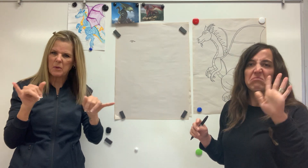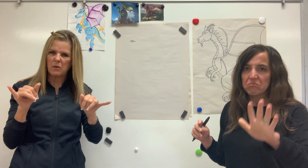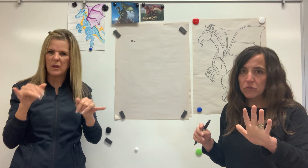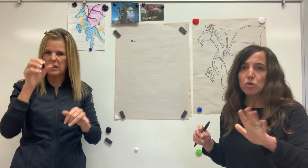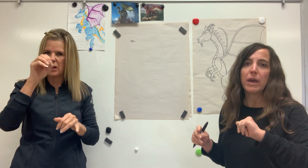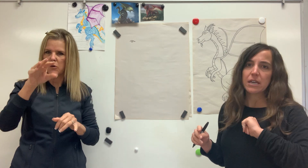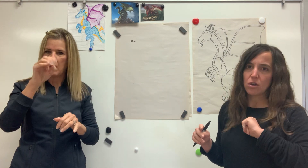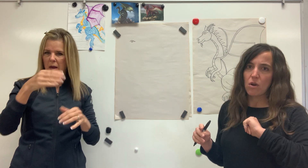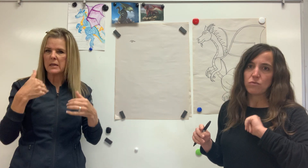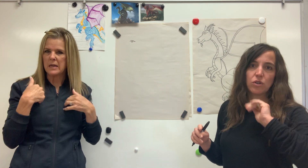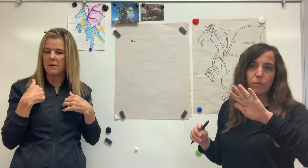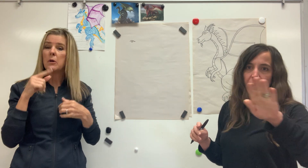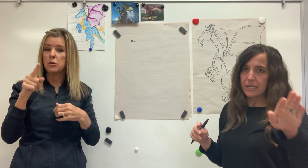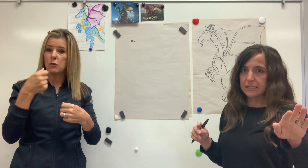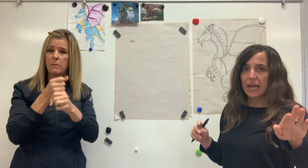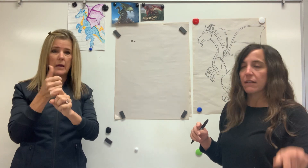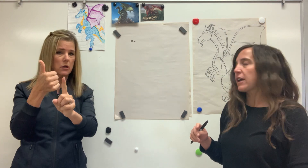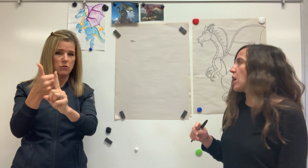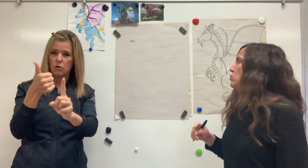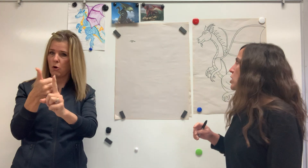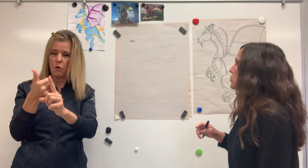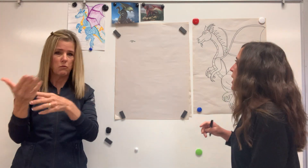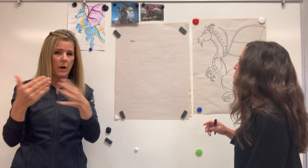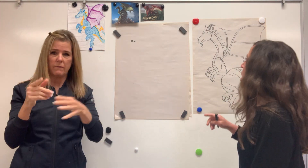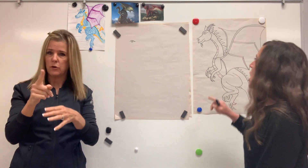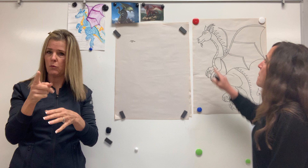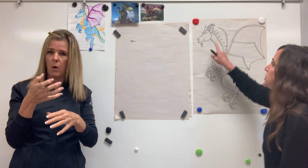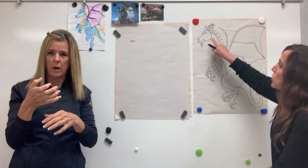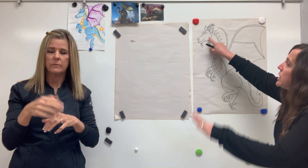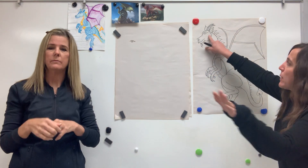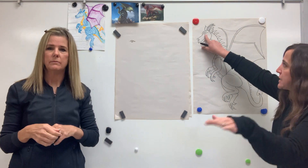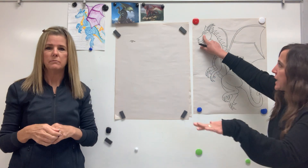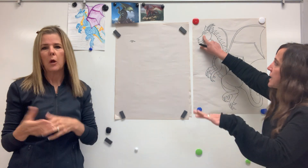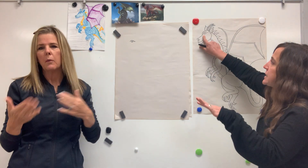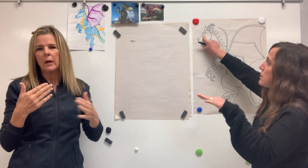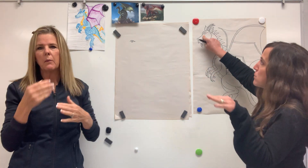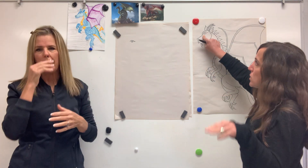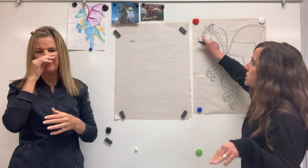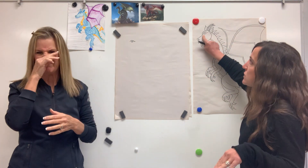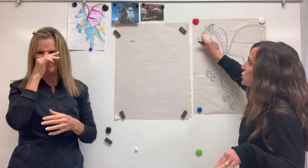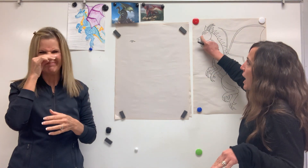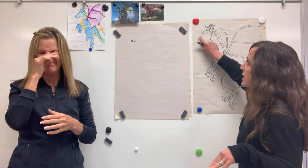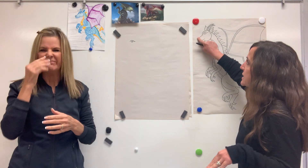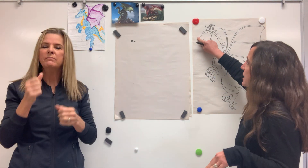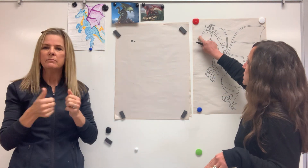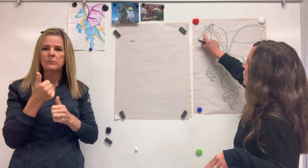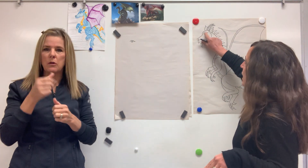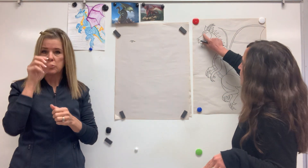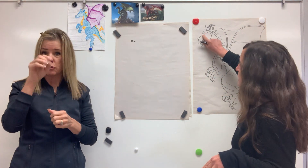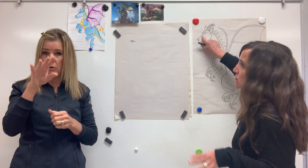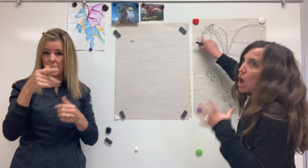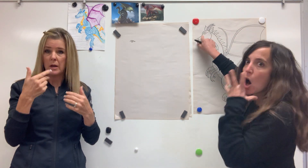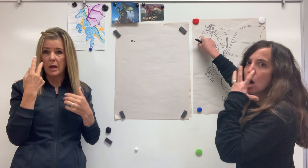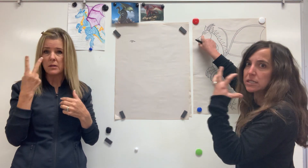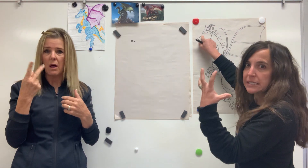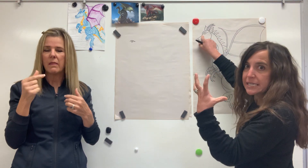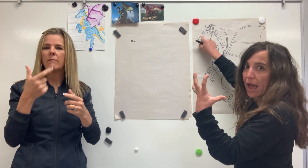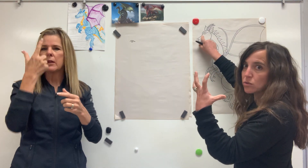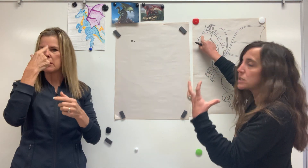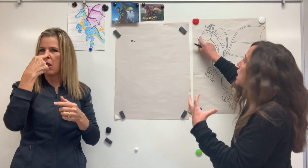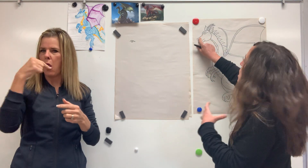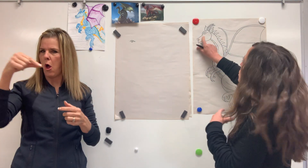have. You make it your own. You make it exactly how you want, okay? So anyways, like I said, most of the dragons that I saw, they have these